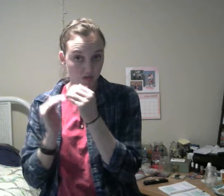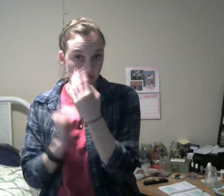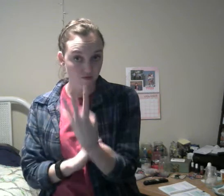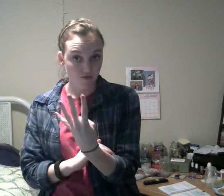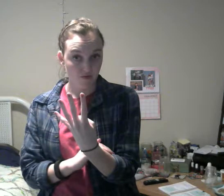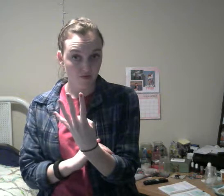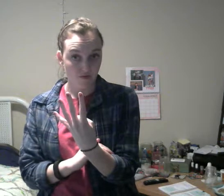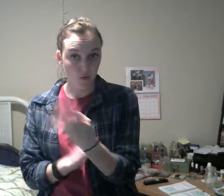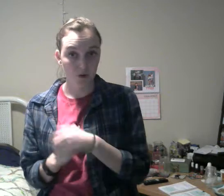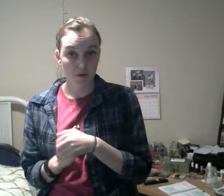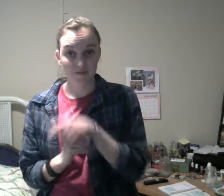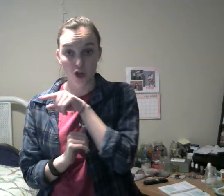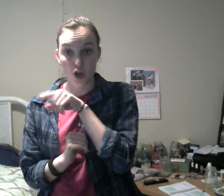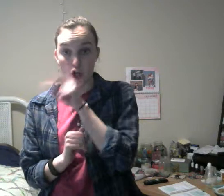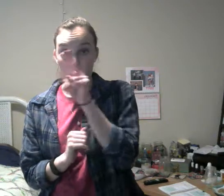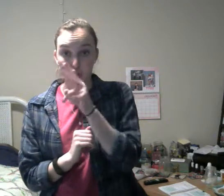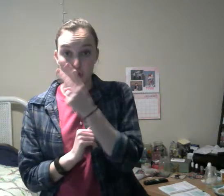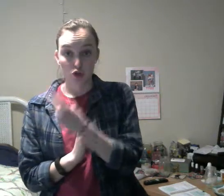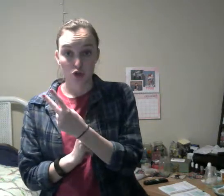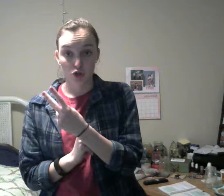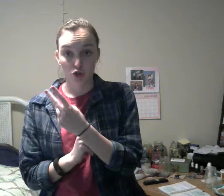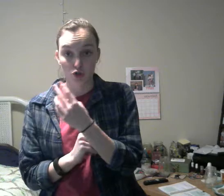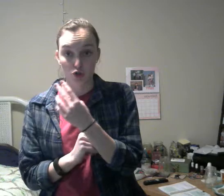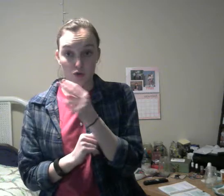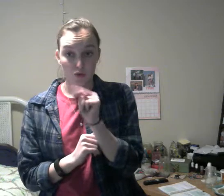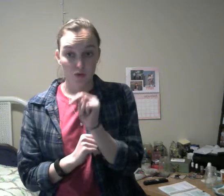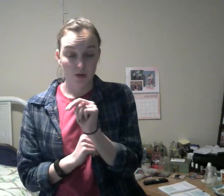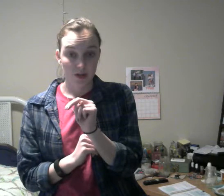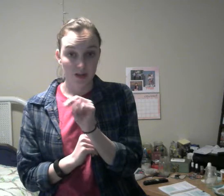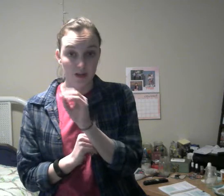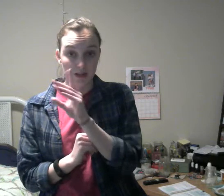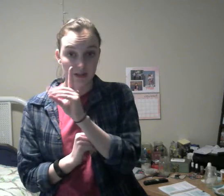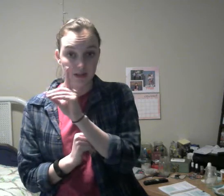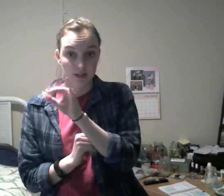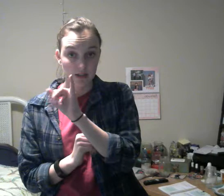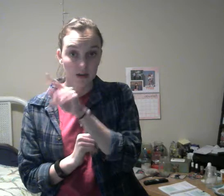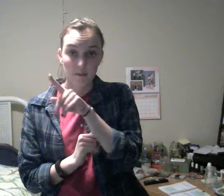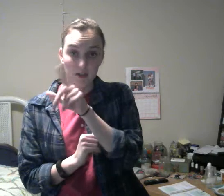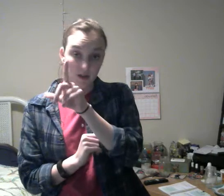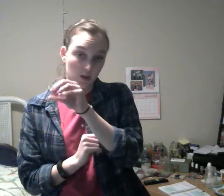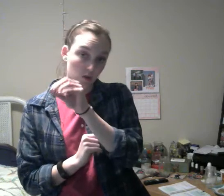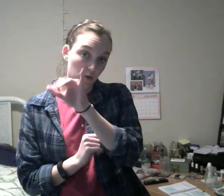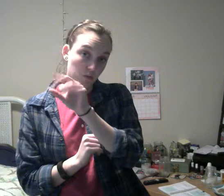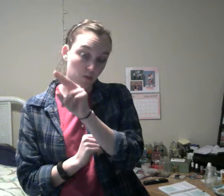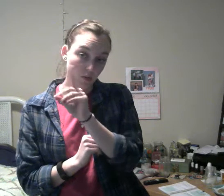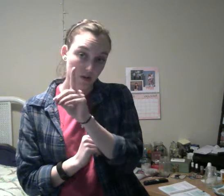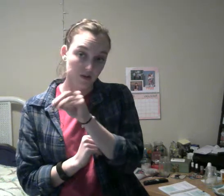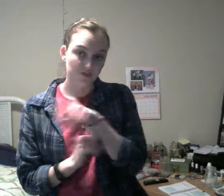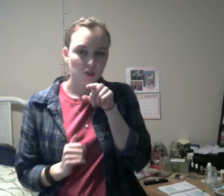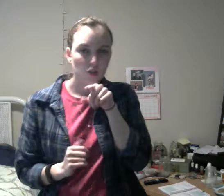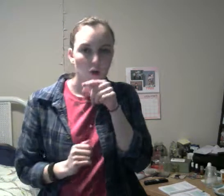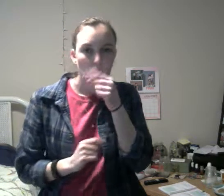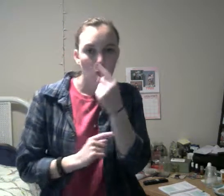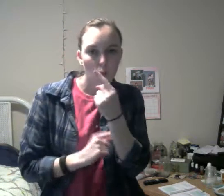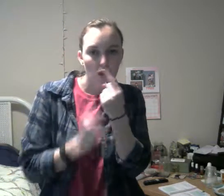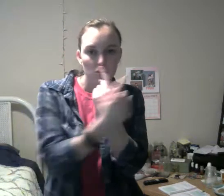actually 4 here. And so we could say this is chromosome 1 from mom, 1 from dad, 2 from mom, 2 from dad. So in order to show the